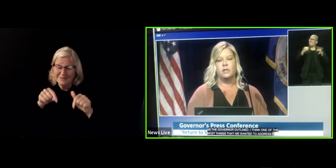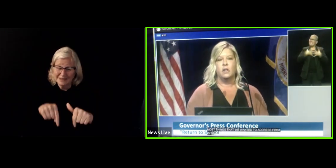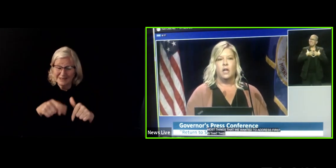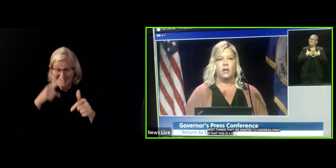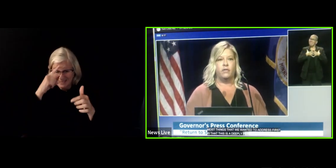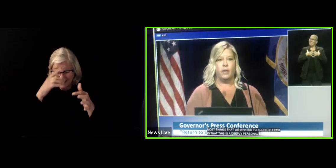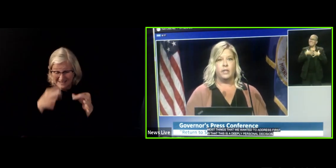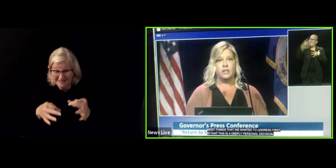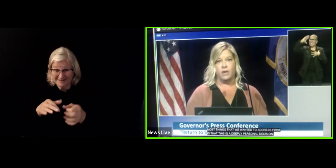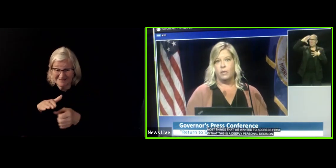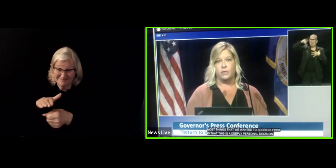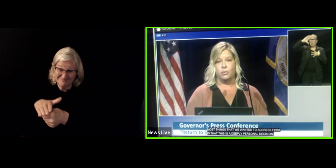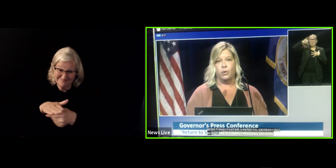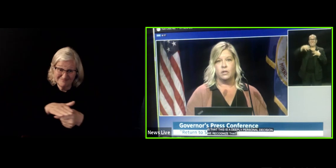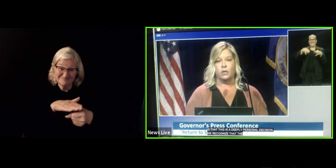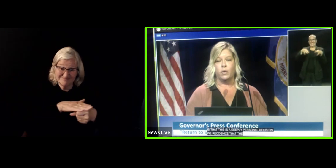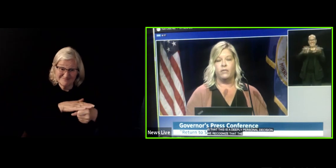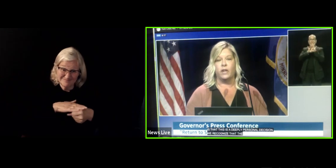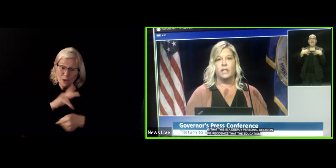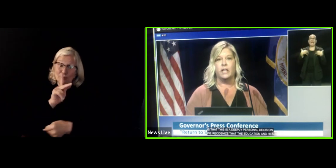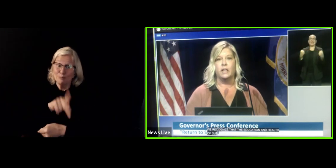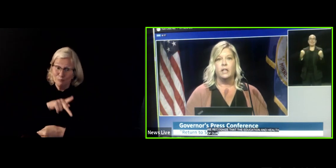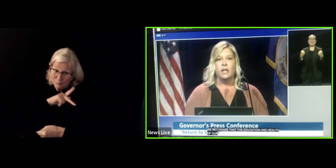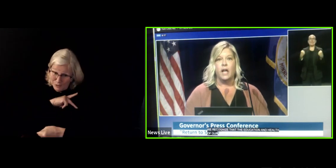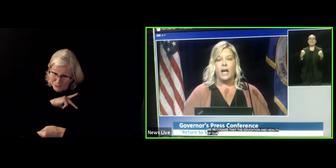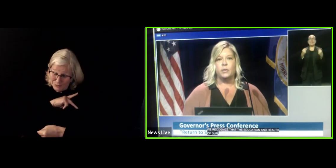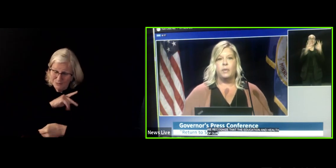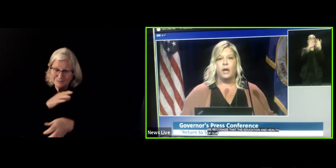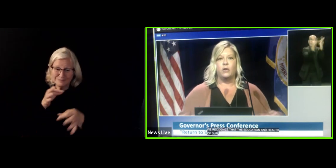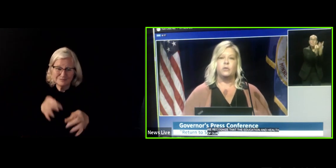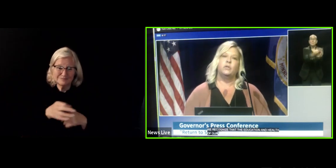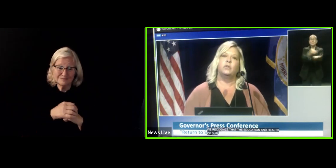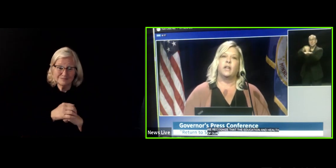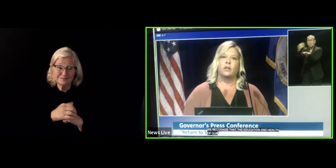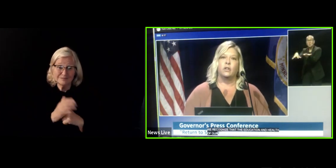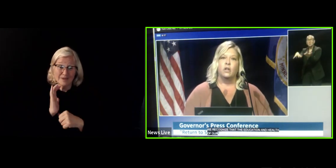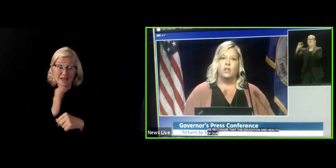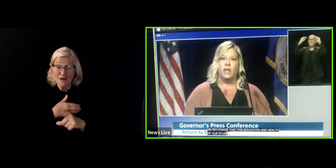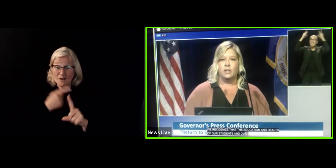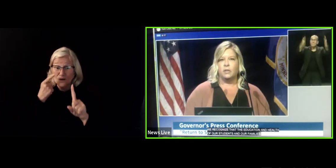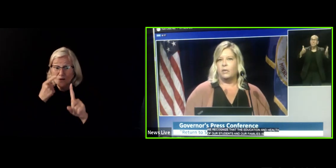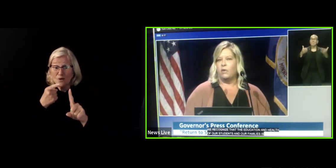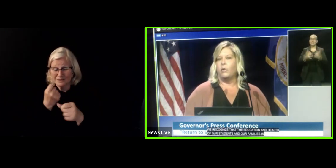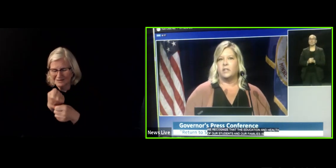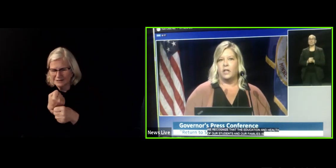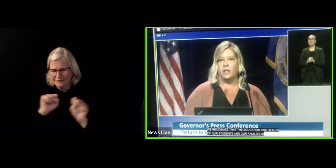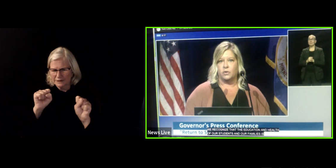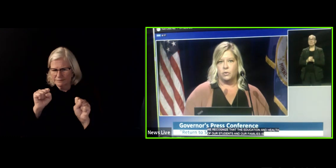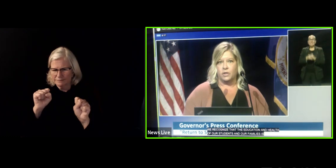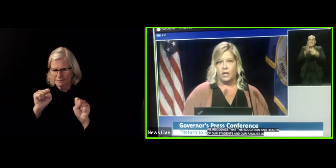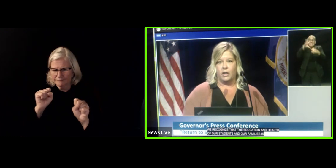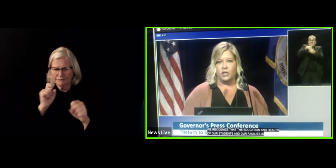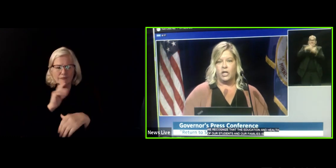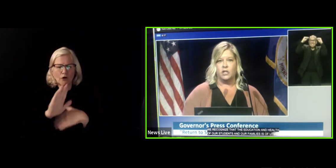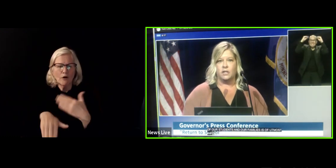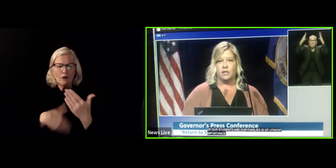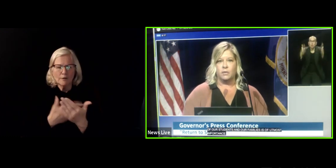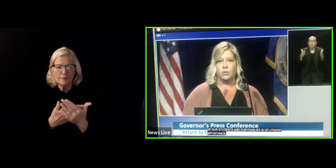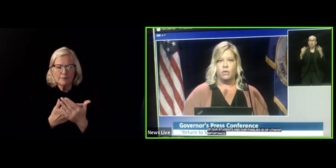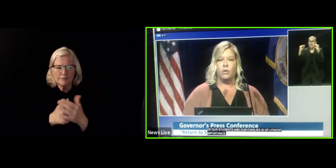students and our families is of utmost importance. And quite frankly, as we pair those two together, that is something that we've always done in our schools and in our